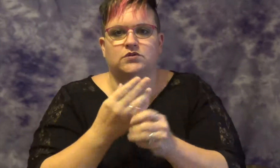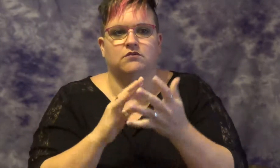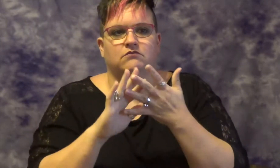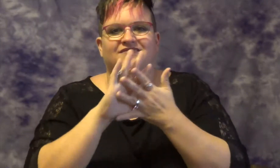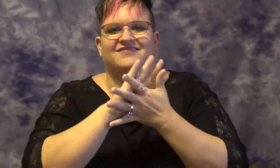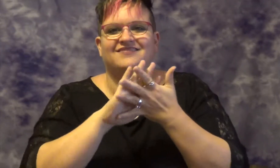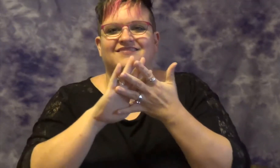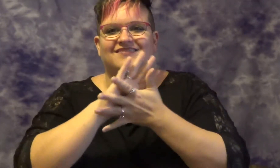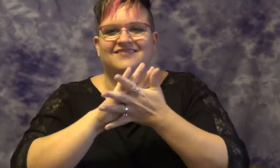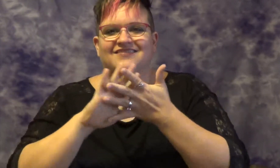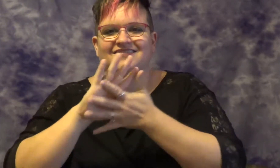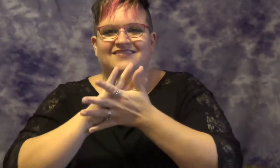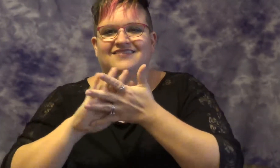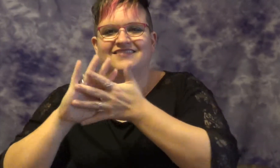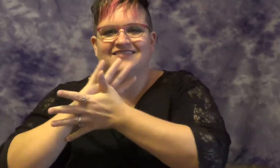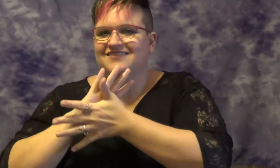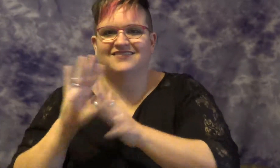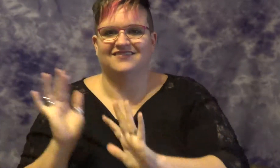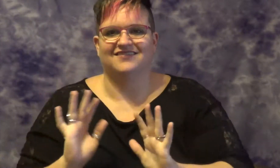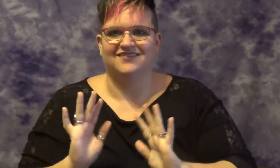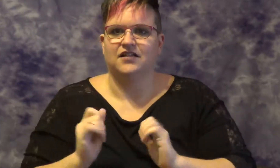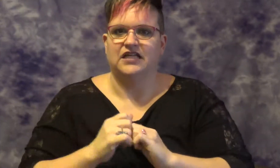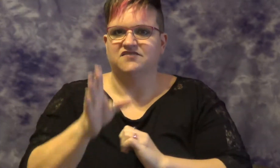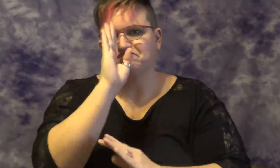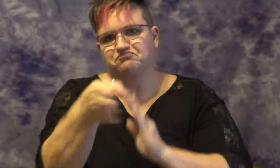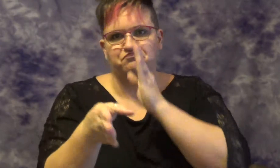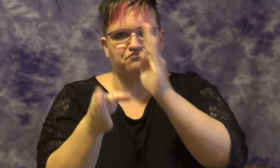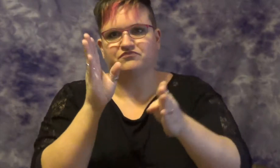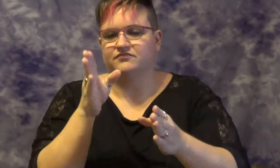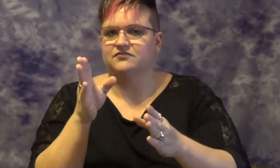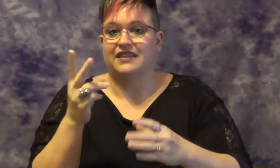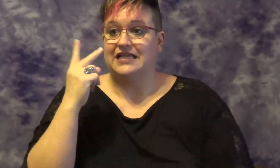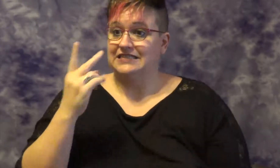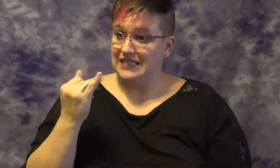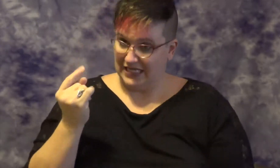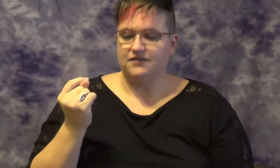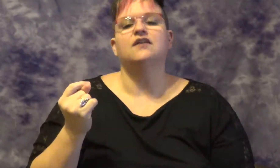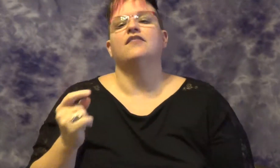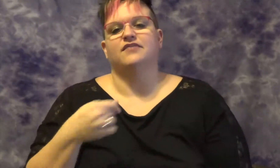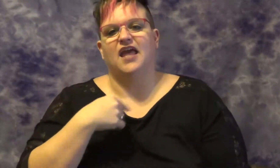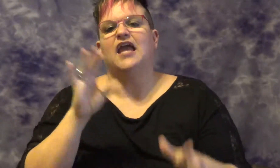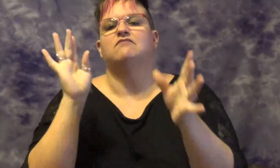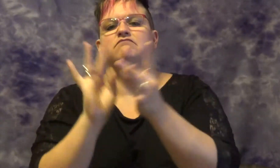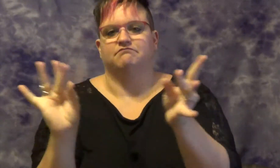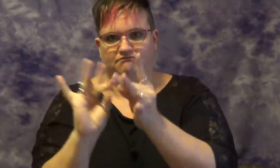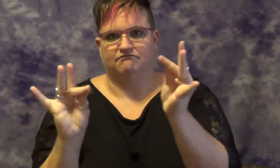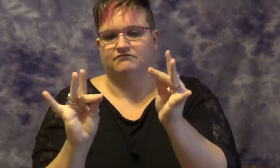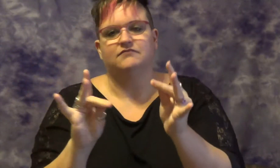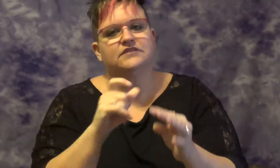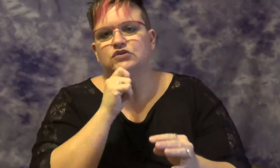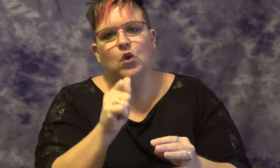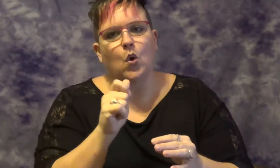don't use that kind of language to cover up because it is a direct language.